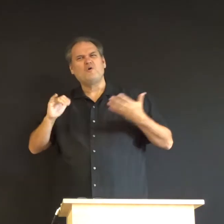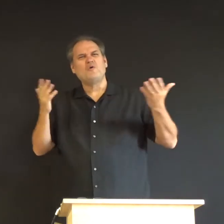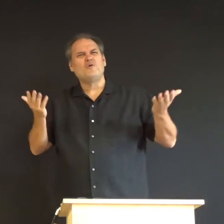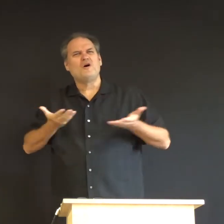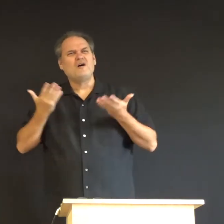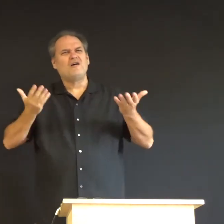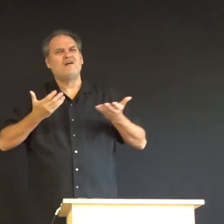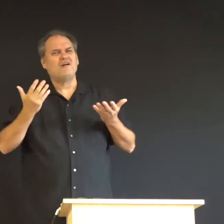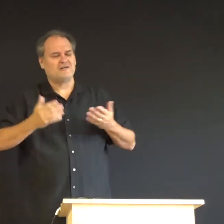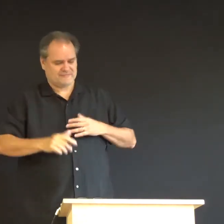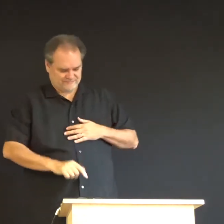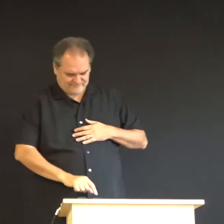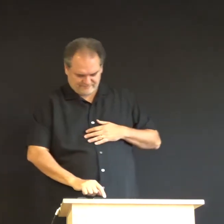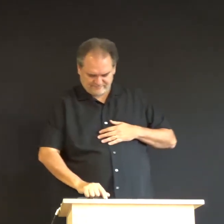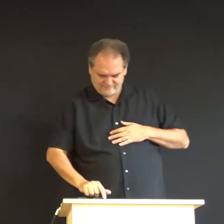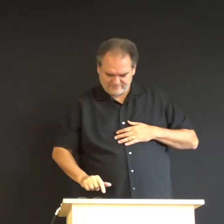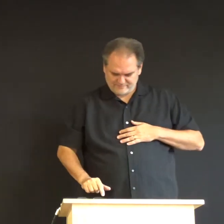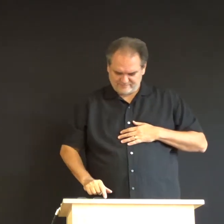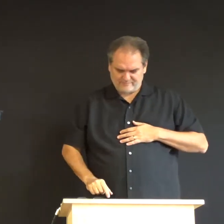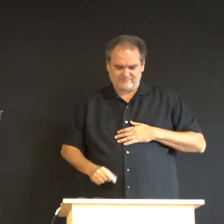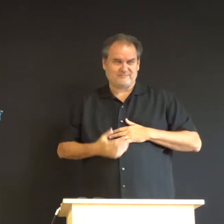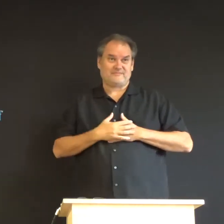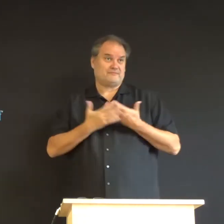What does the devil really look like?